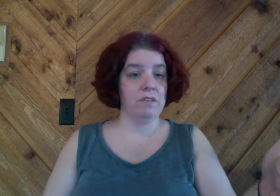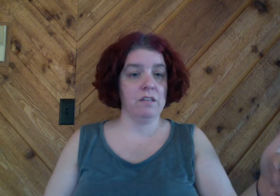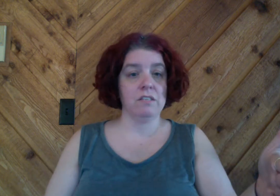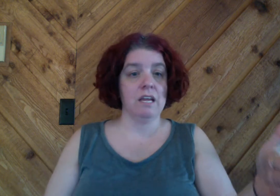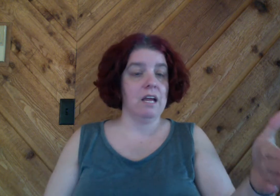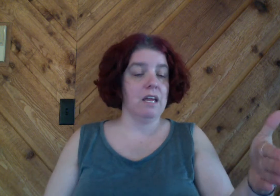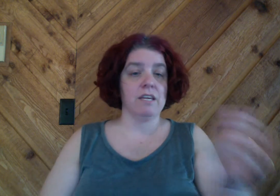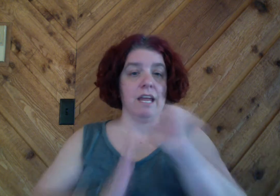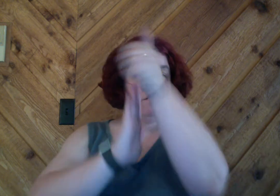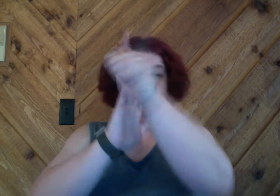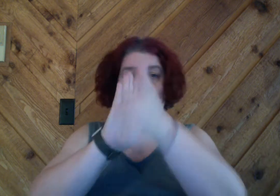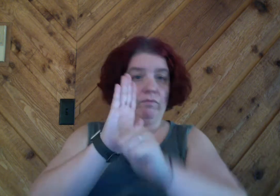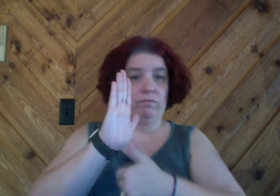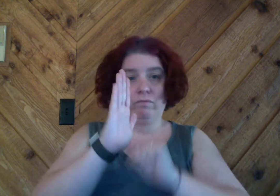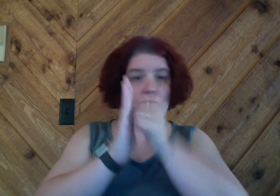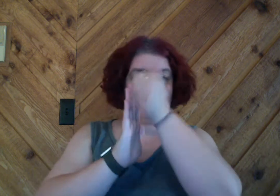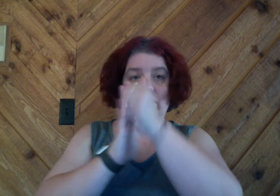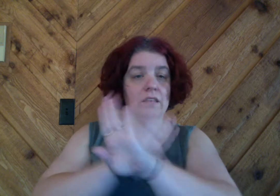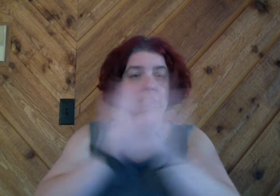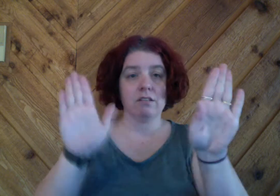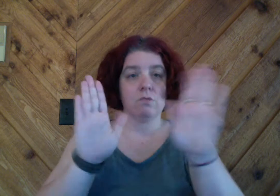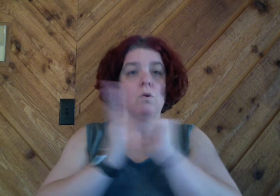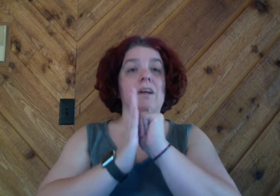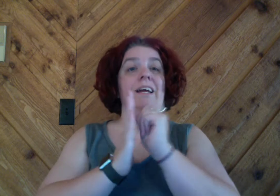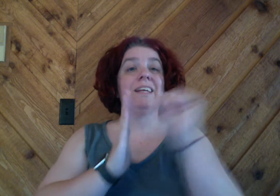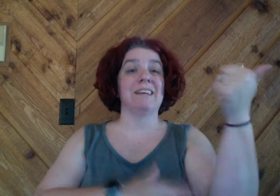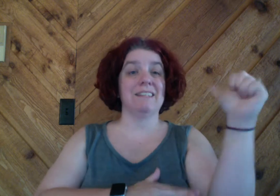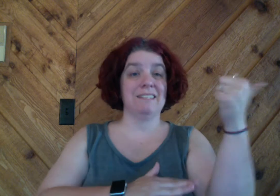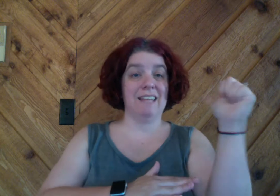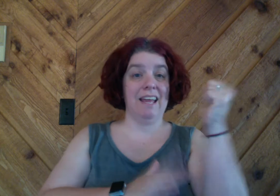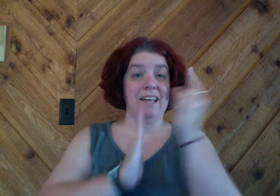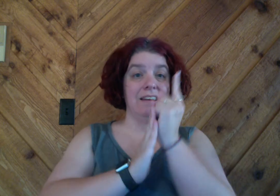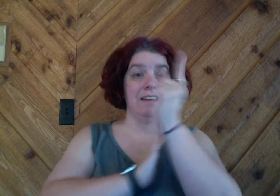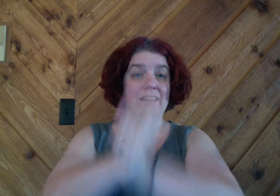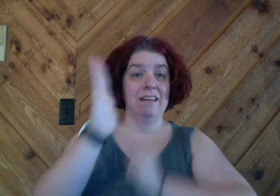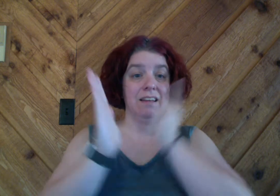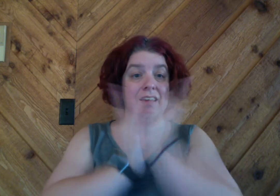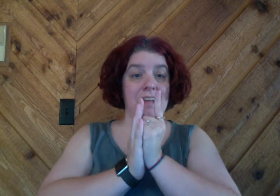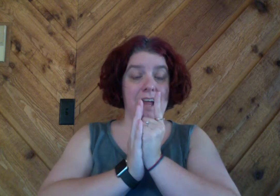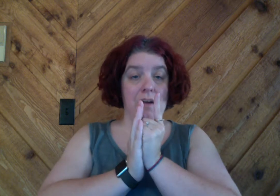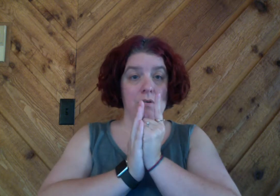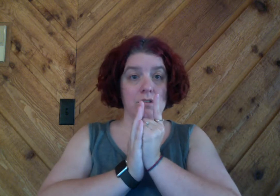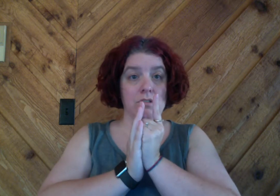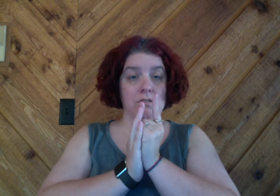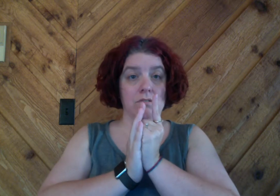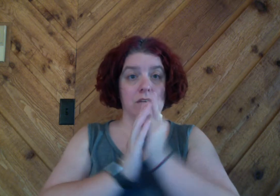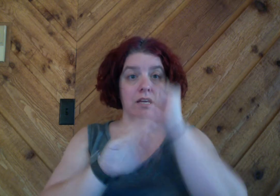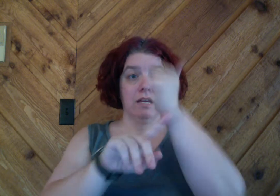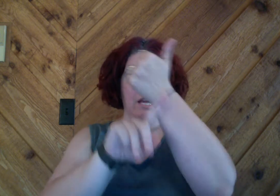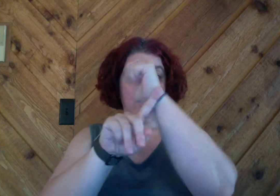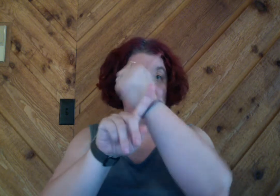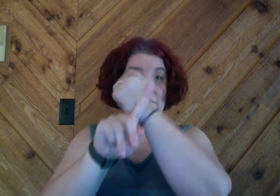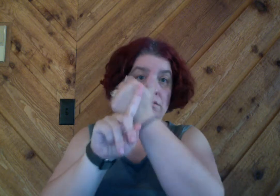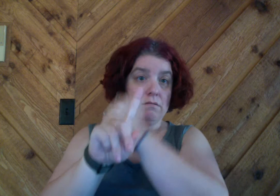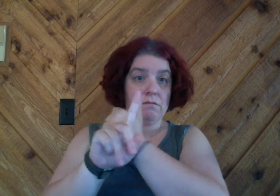these. You can't, that doesn't work. It's 10 hours. Okay, you can't